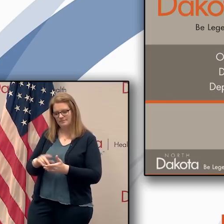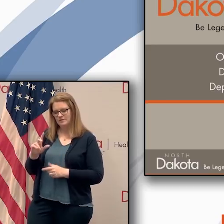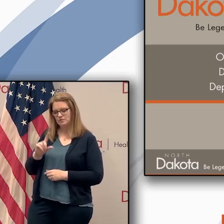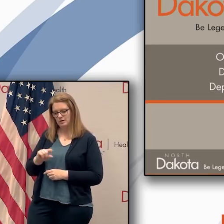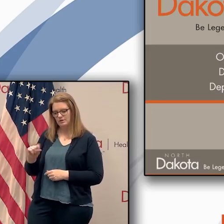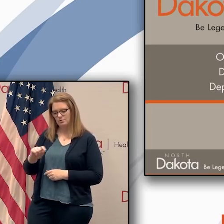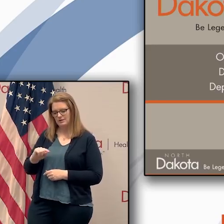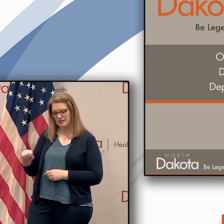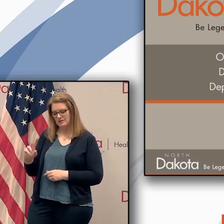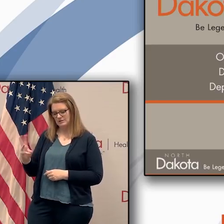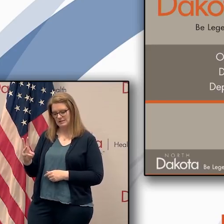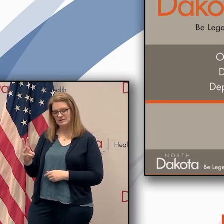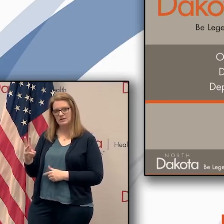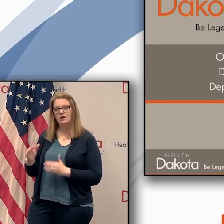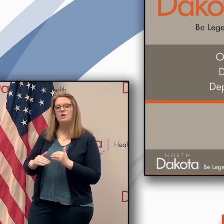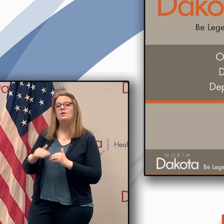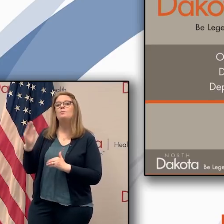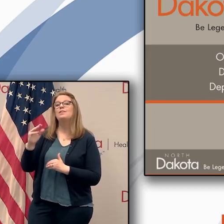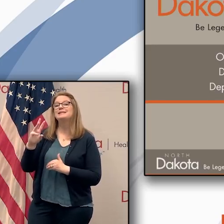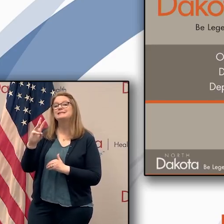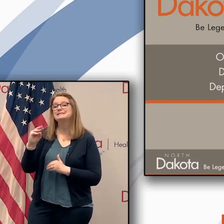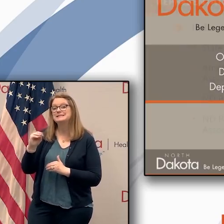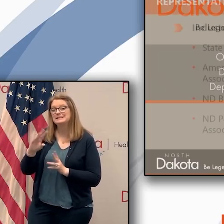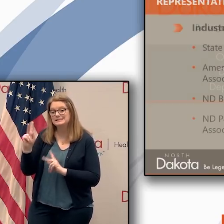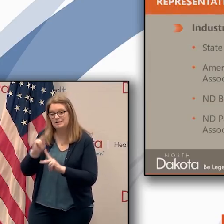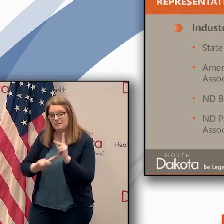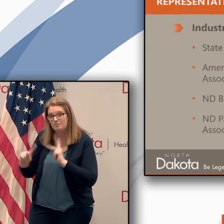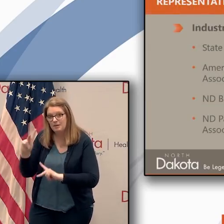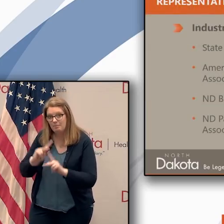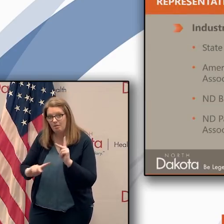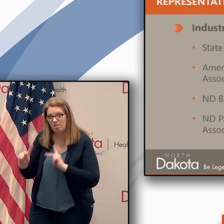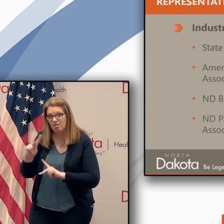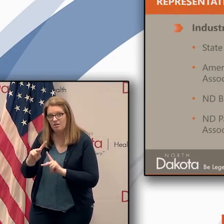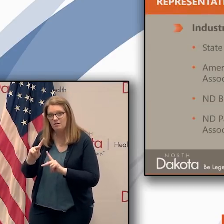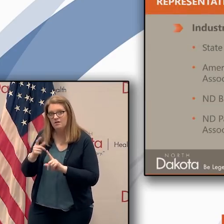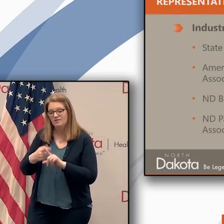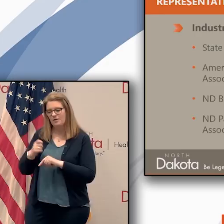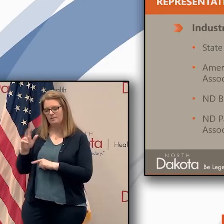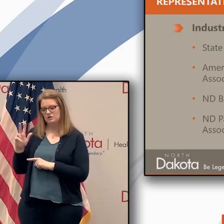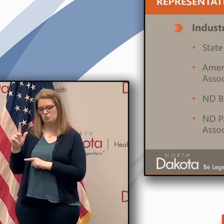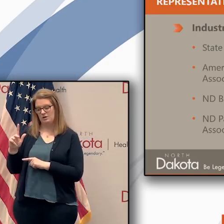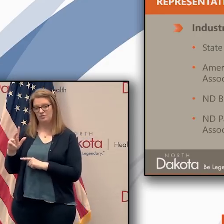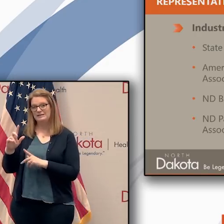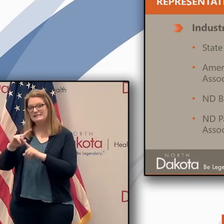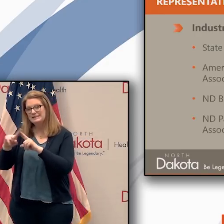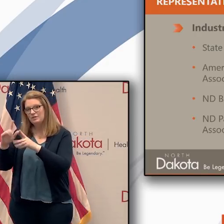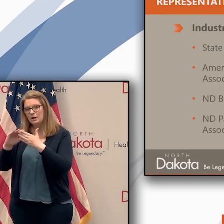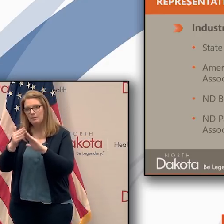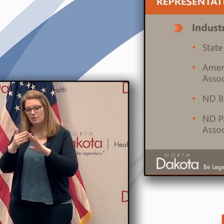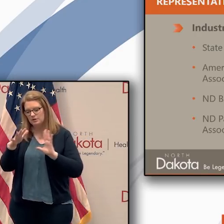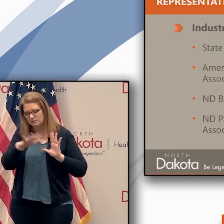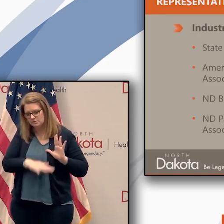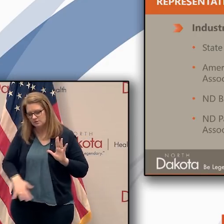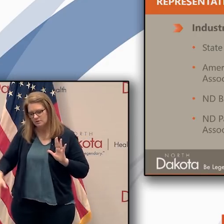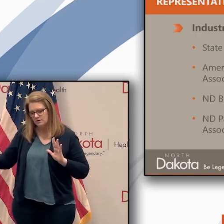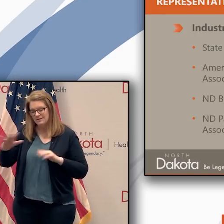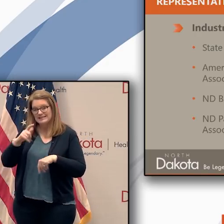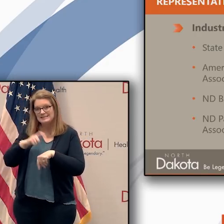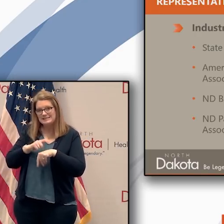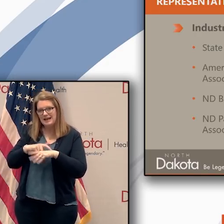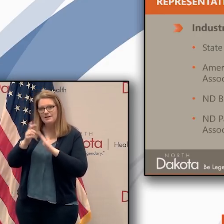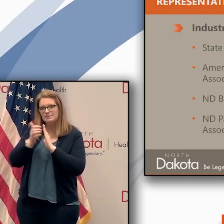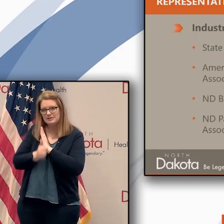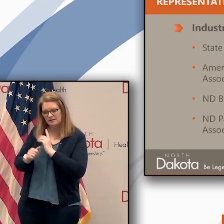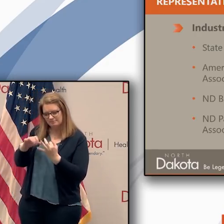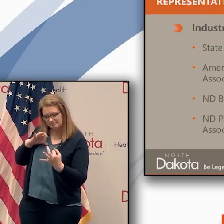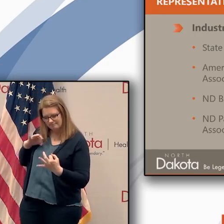More than 60 people participating from 23 different communities across the state shared their time and talent